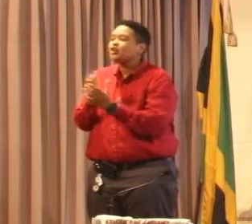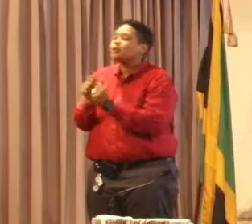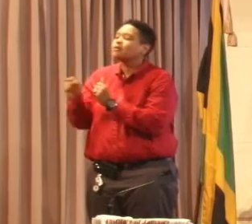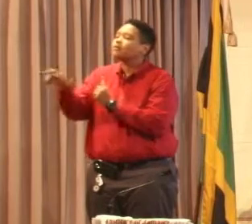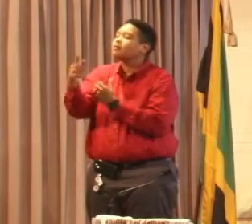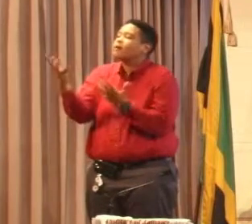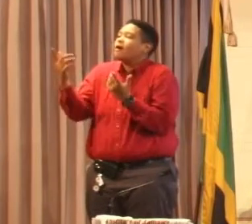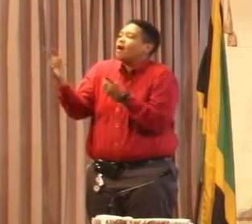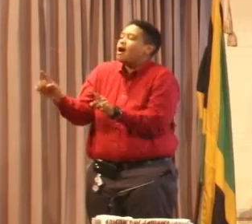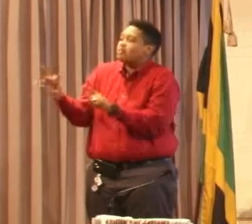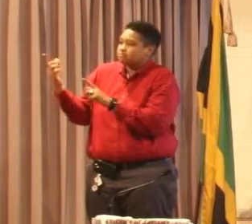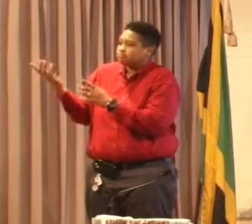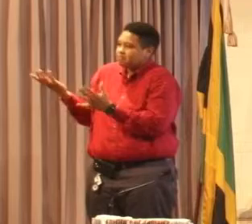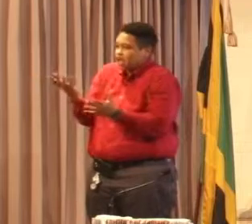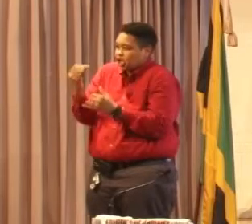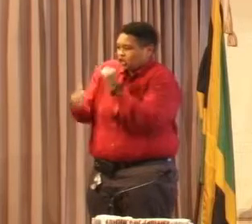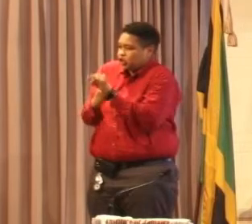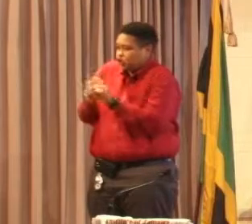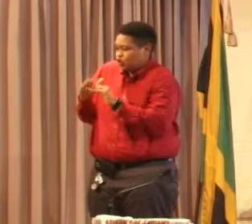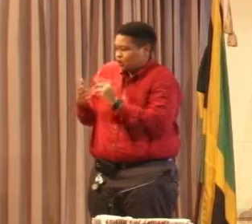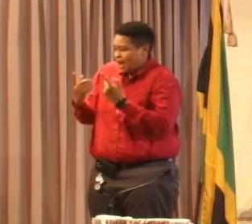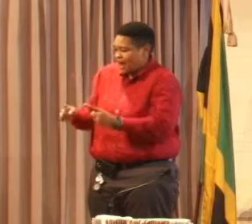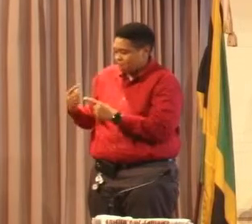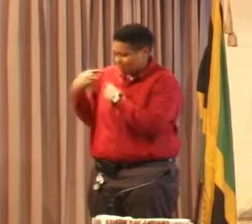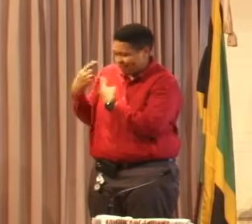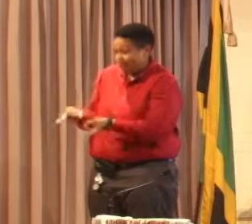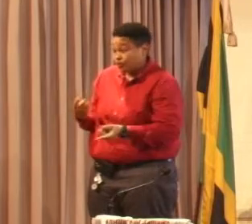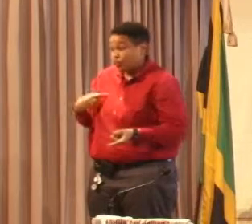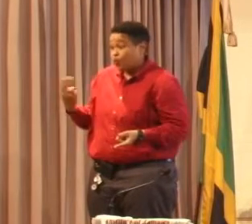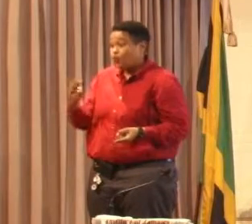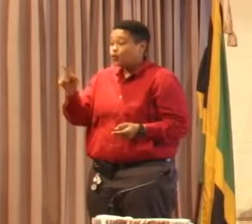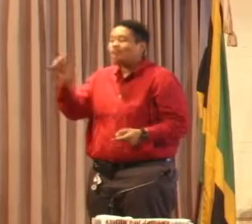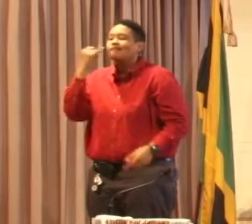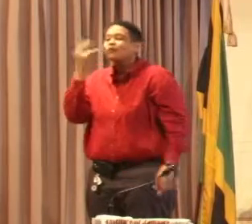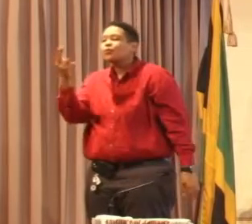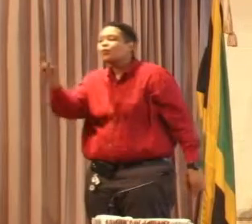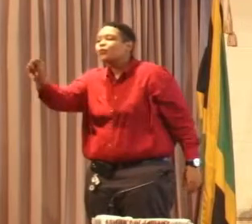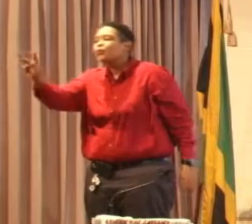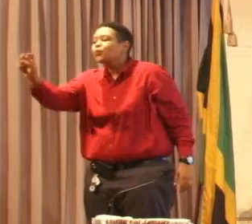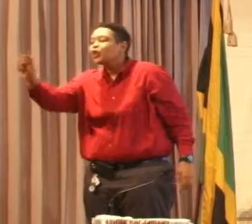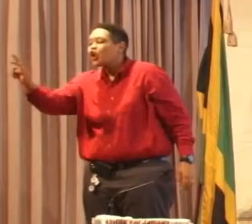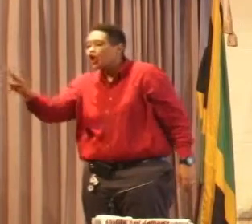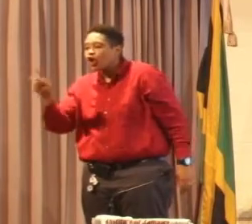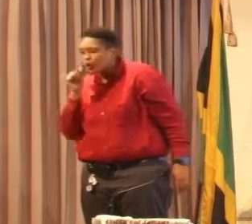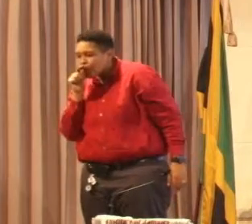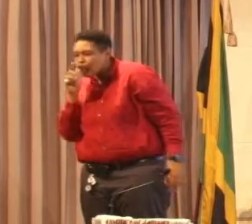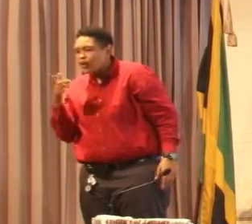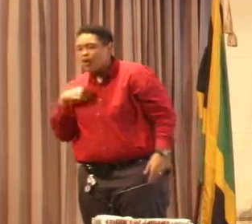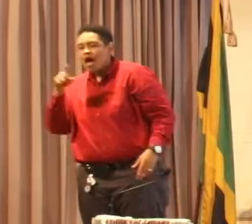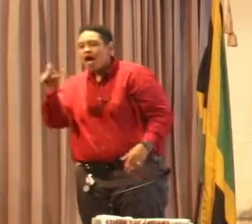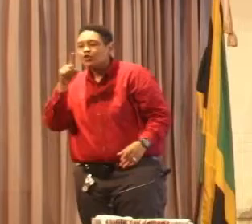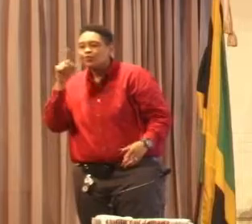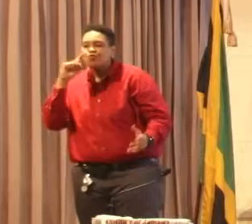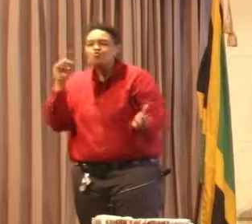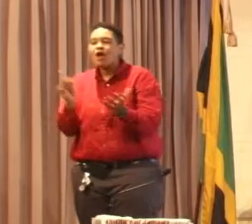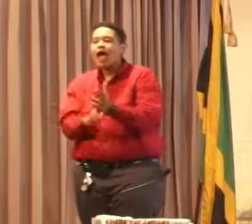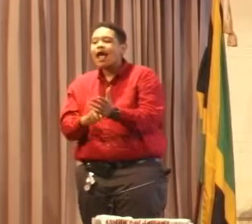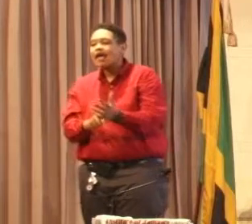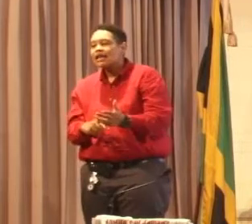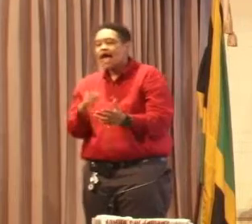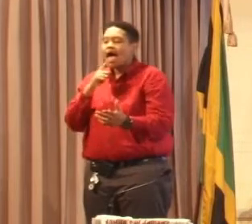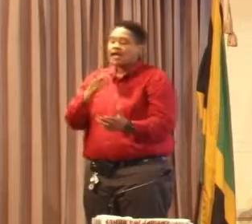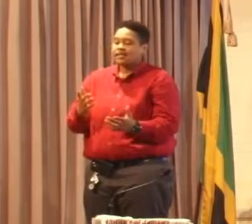you what is happening here at the Institute of Jamaica. So if you're using Twitter, we're asking you to recognize and big up this